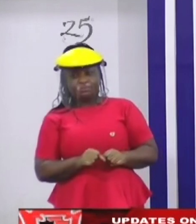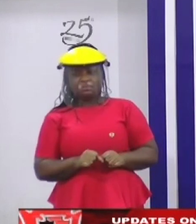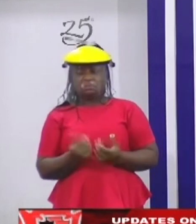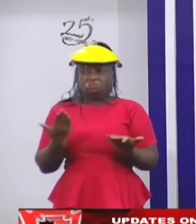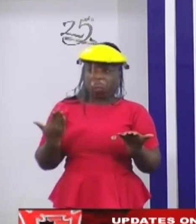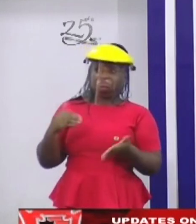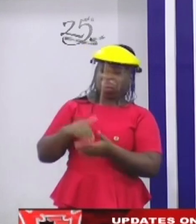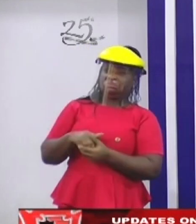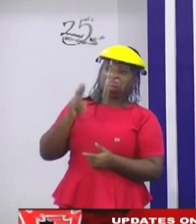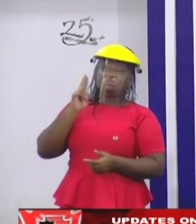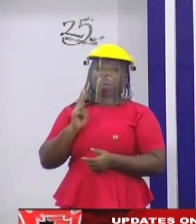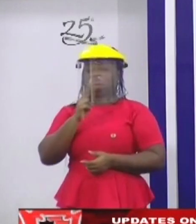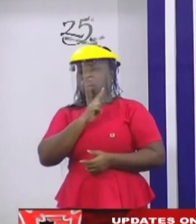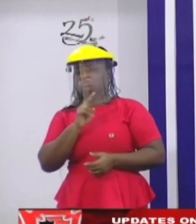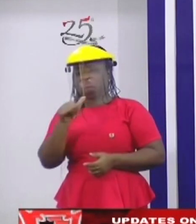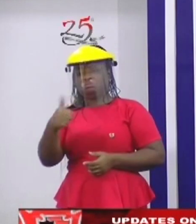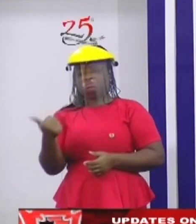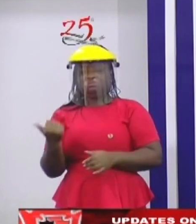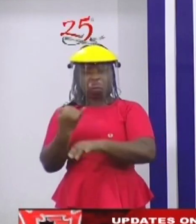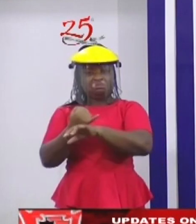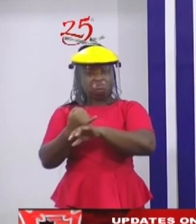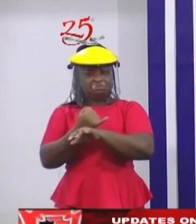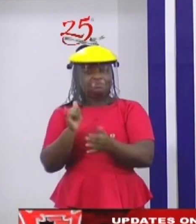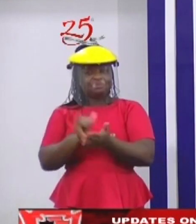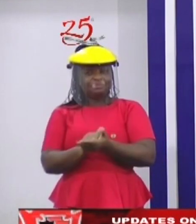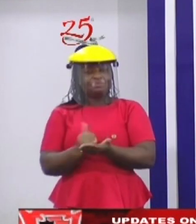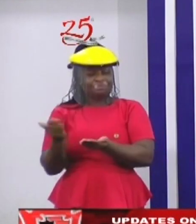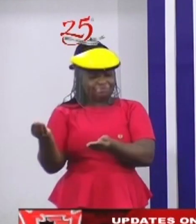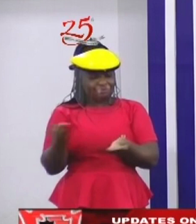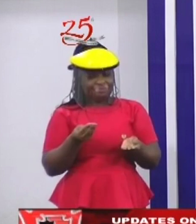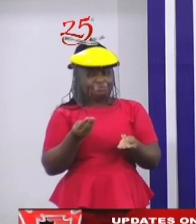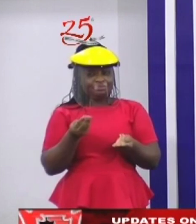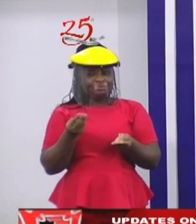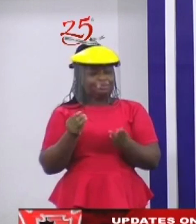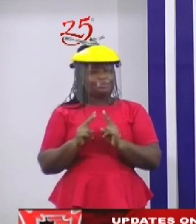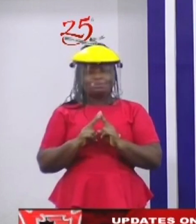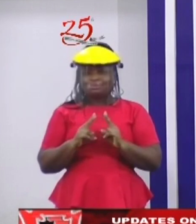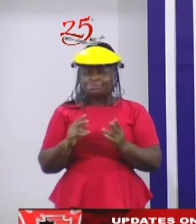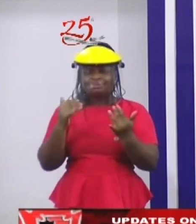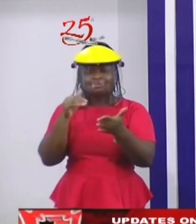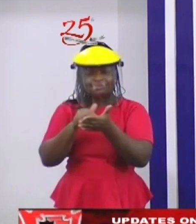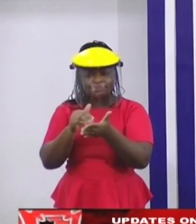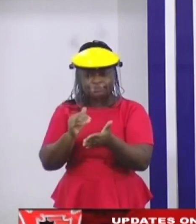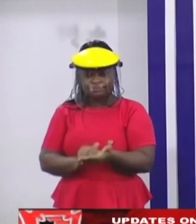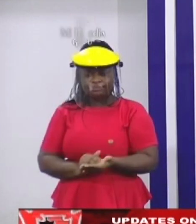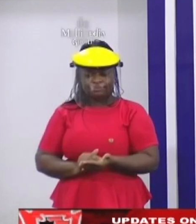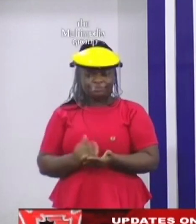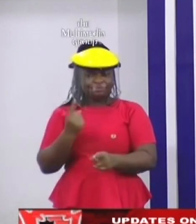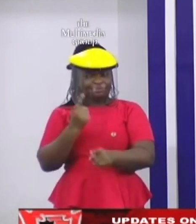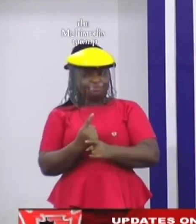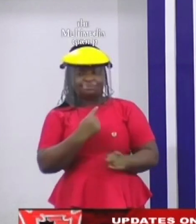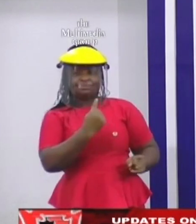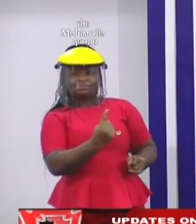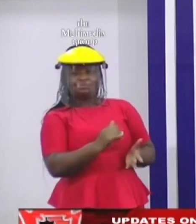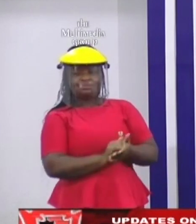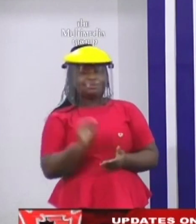including hotels and other industries that can tap into that credit line. Beyond that, I have also just mentioned to